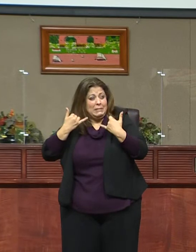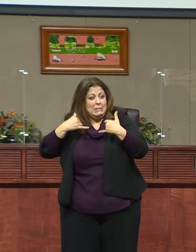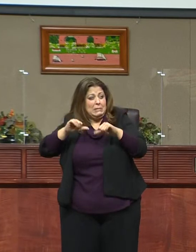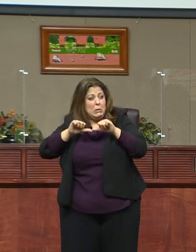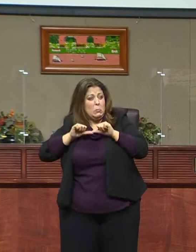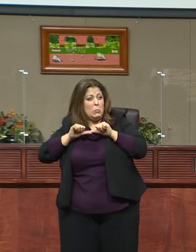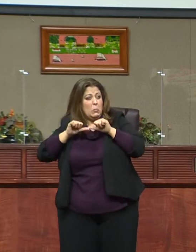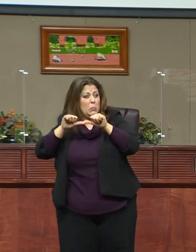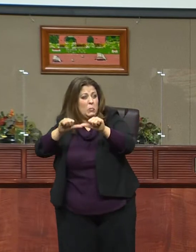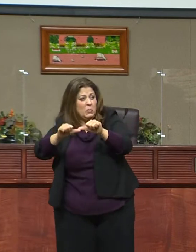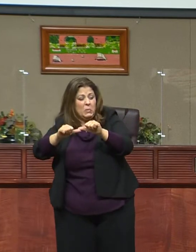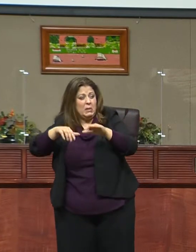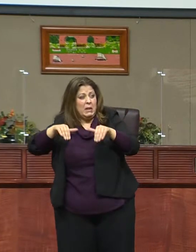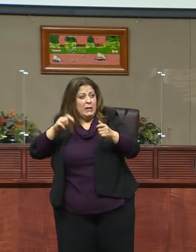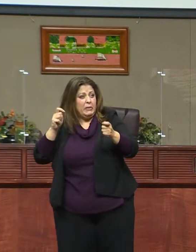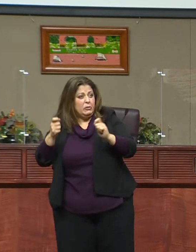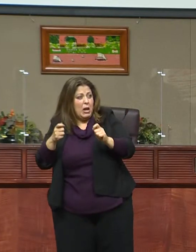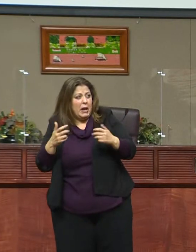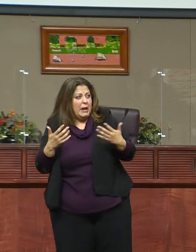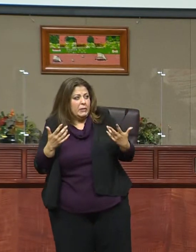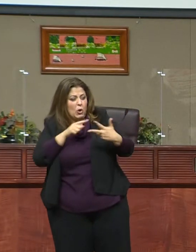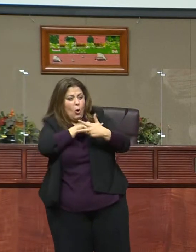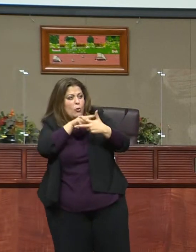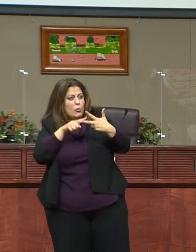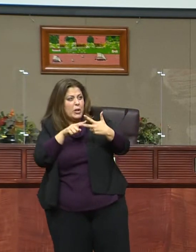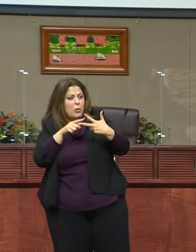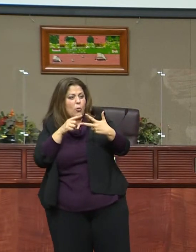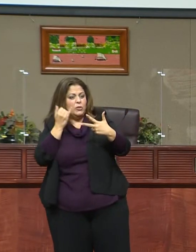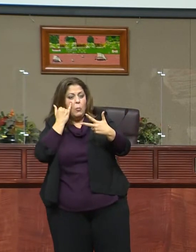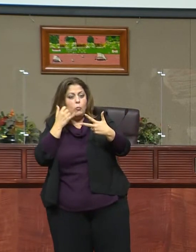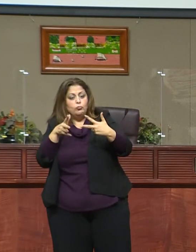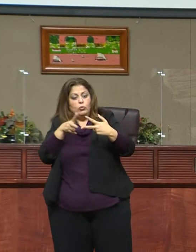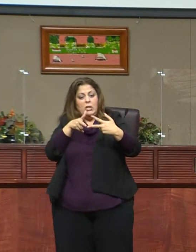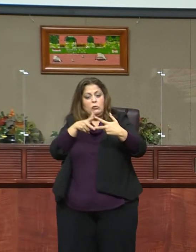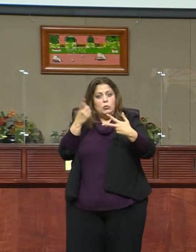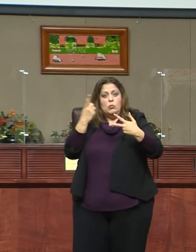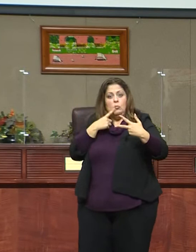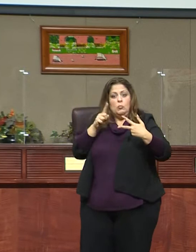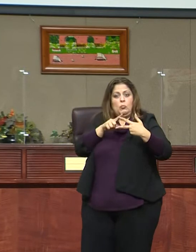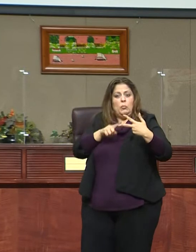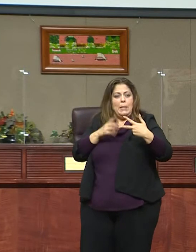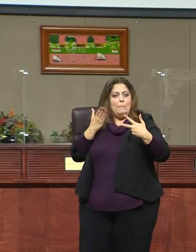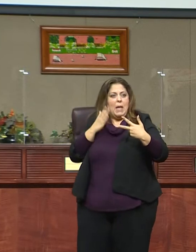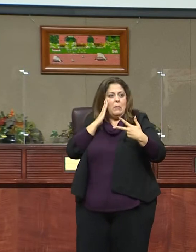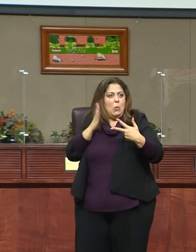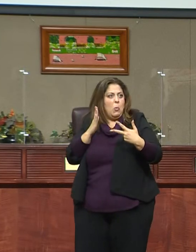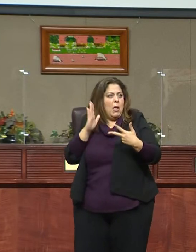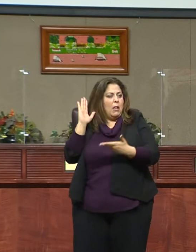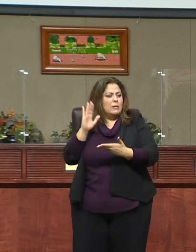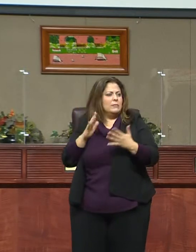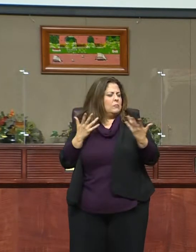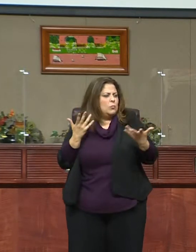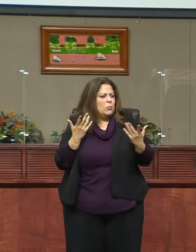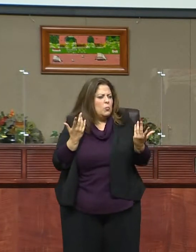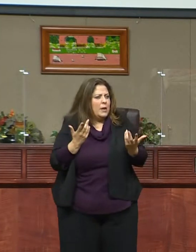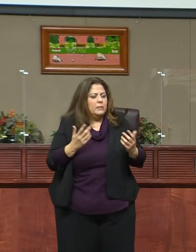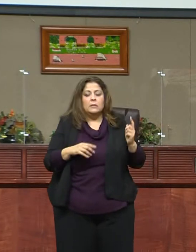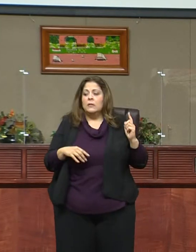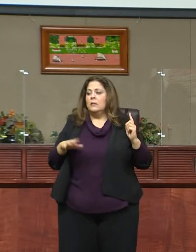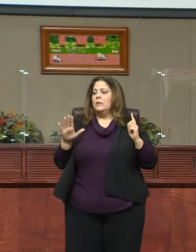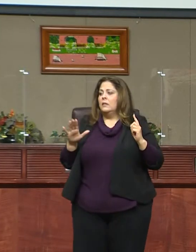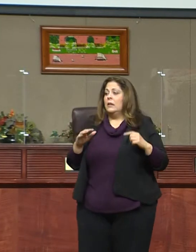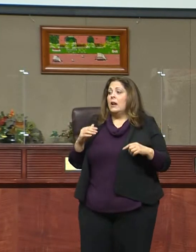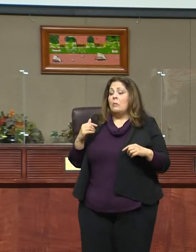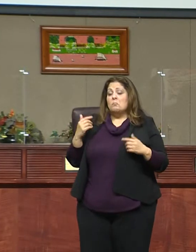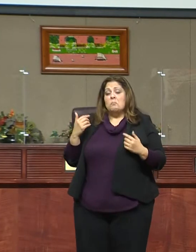maybe two out of the three that you mentioned happen, then we could? Yes, it's a combination of those things that